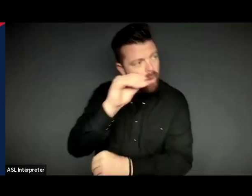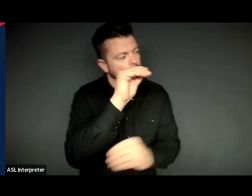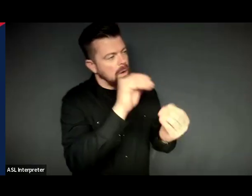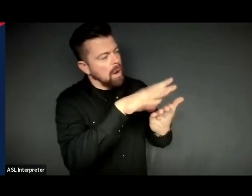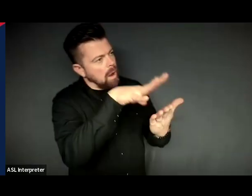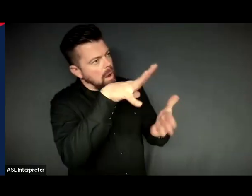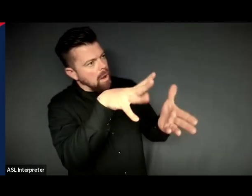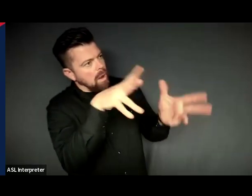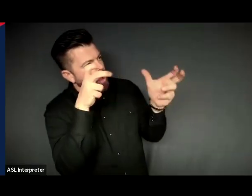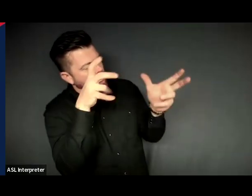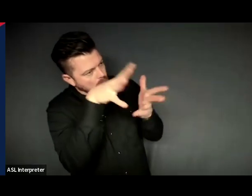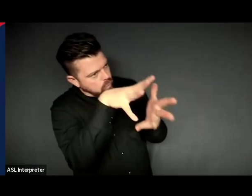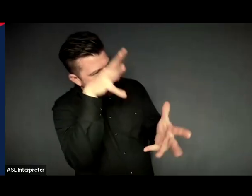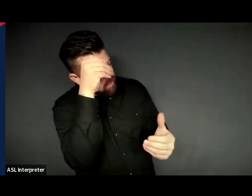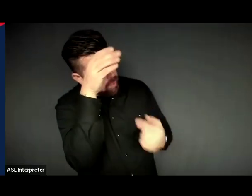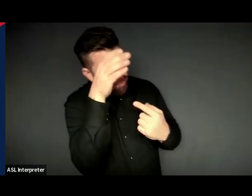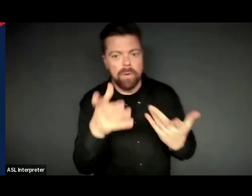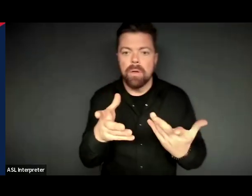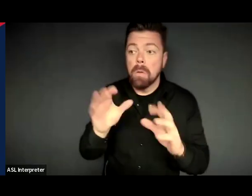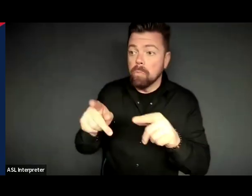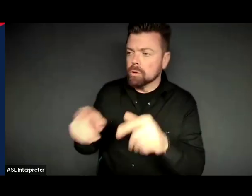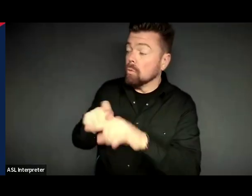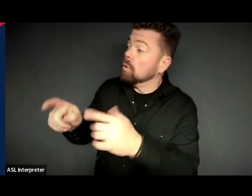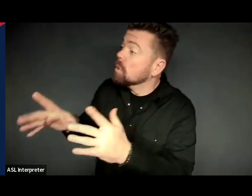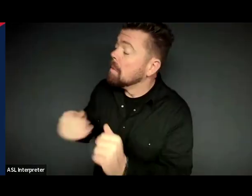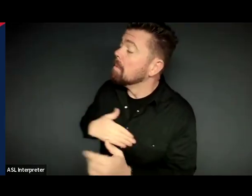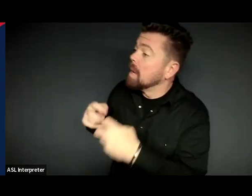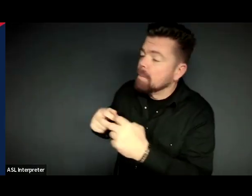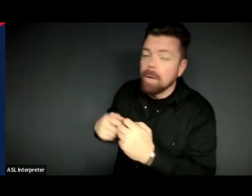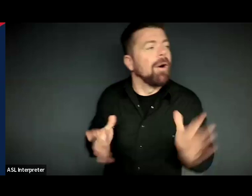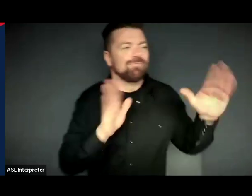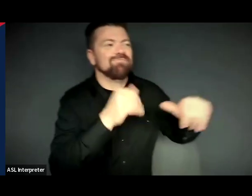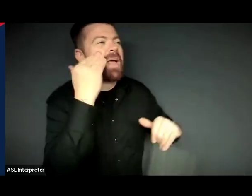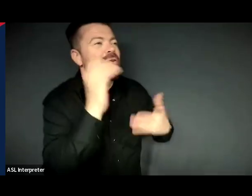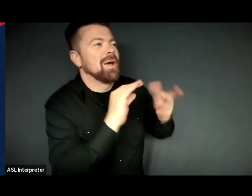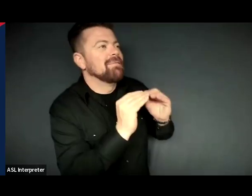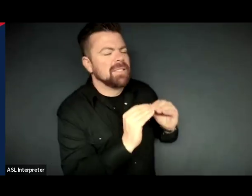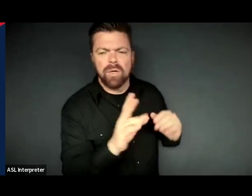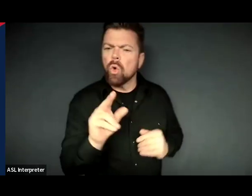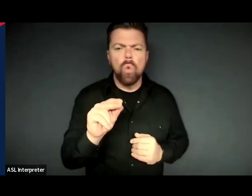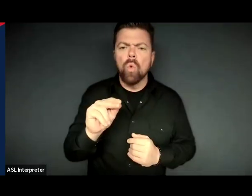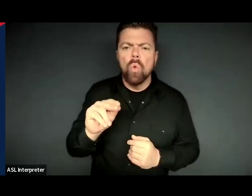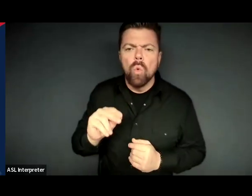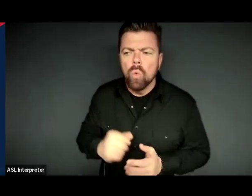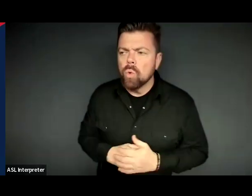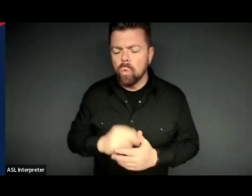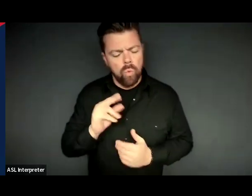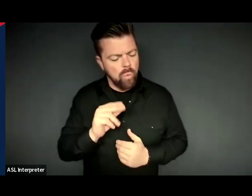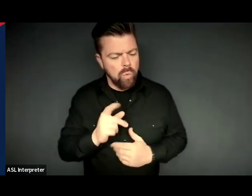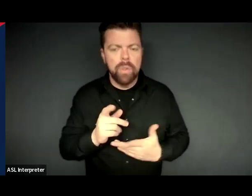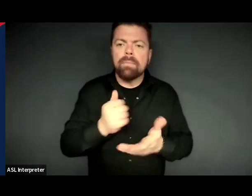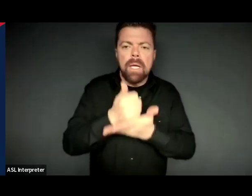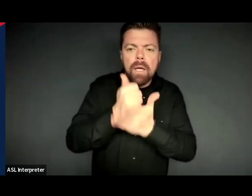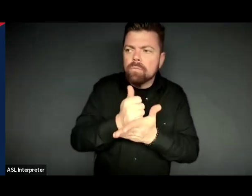is my problem," they're not going to say, "Oh, well, this is what you do, this is how you fix it." They're gonna kind of help you walk through